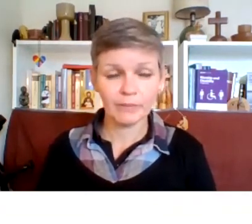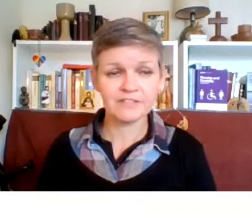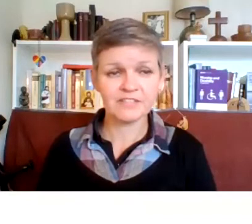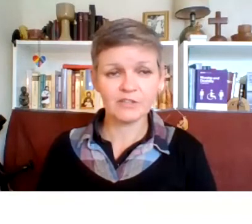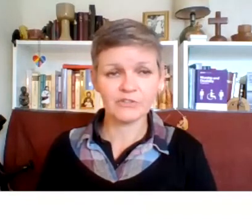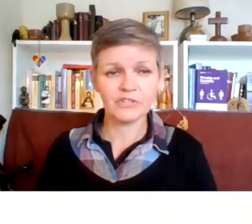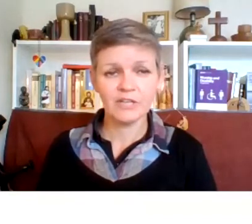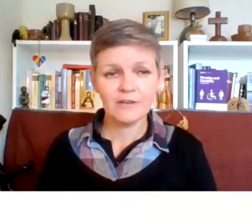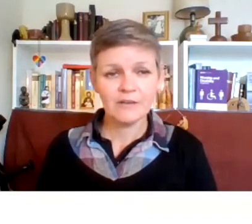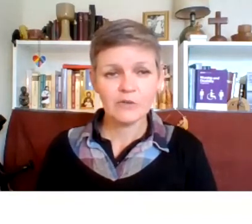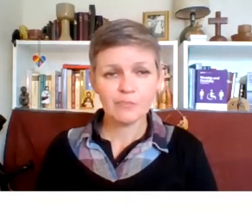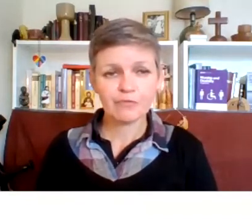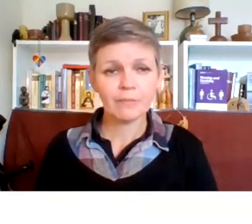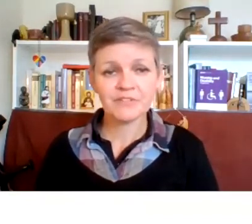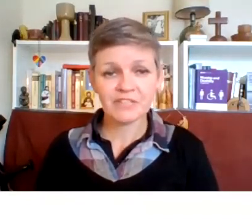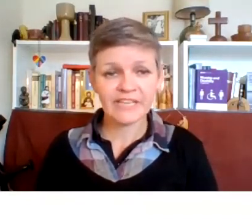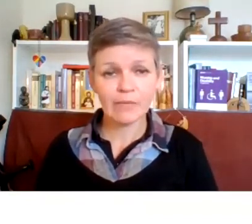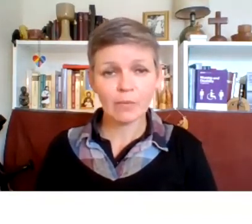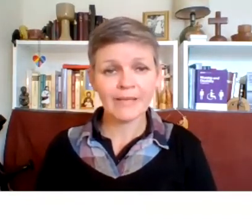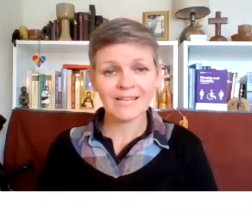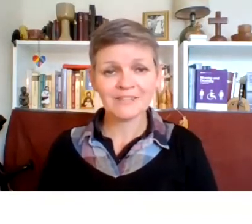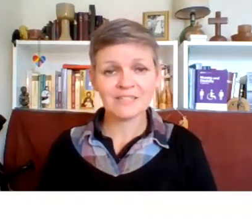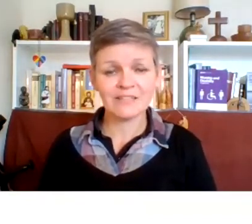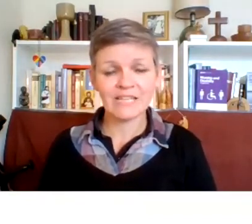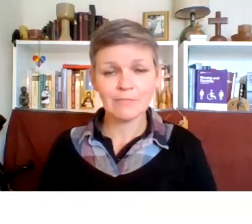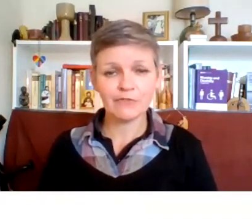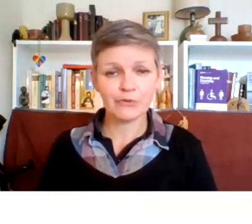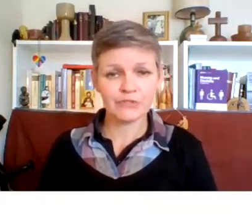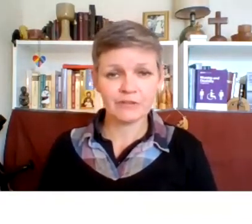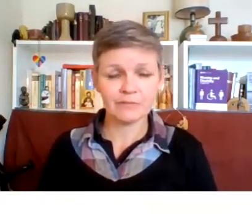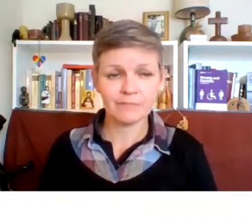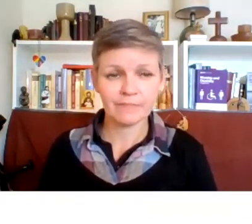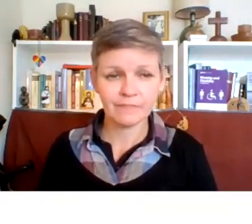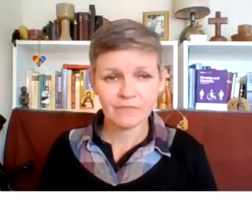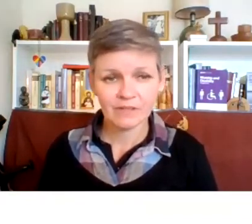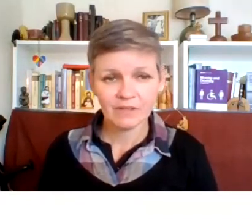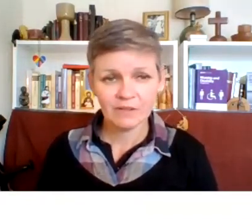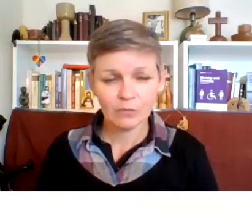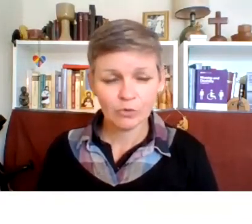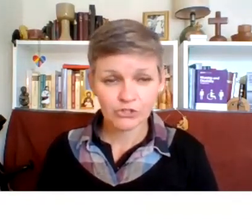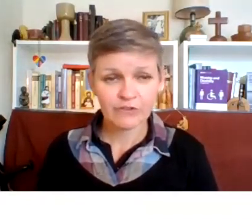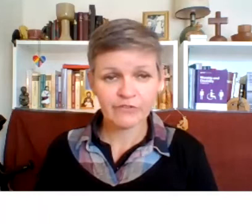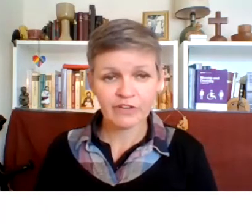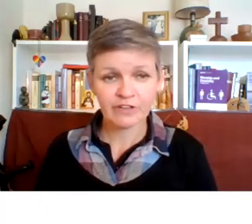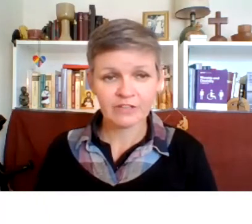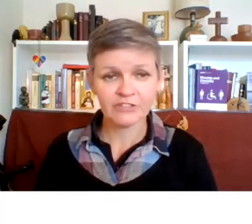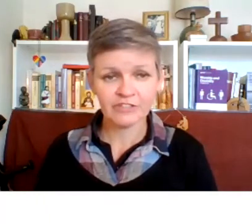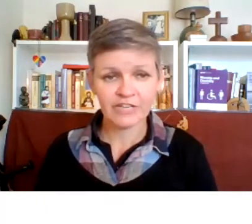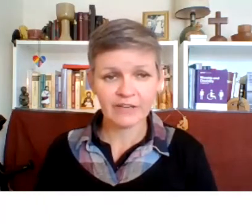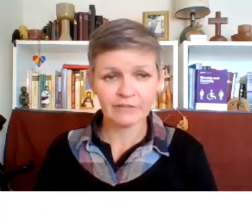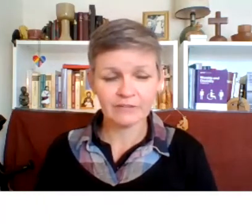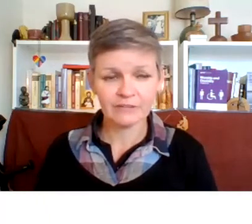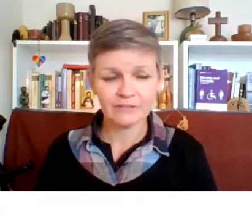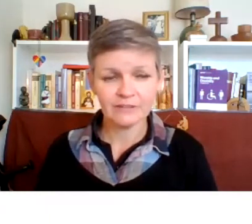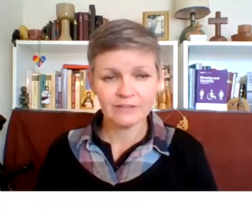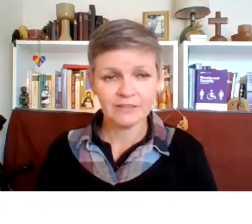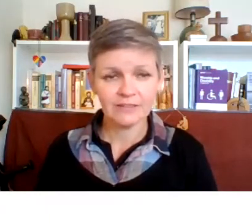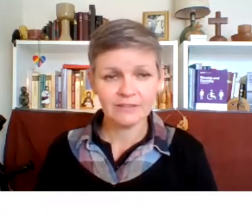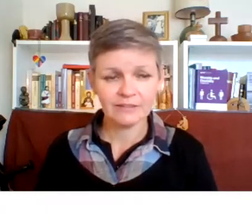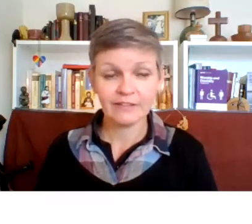Mighty God, you have promised to hear what we ask in the name of your Son. Watch over our country now. Guide